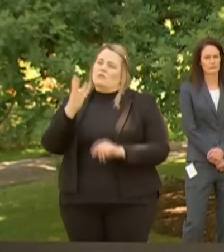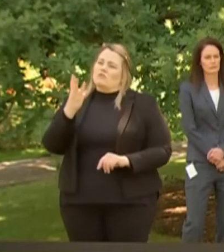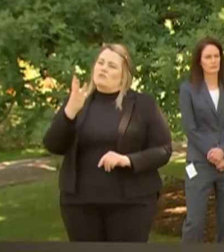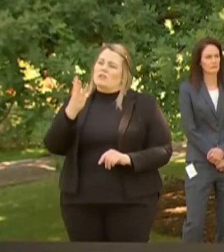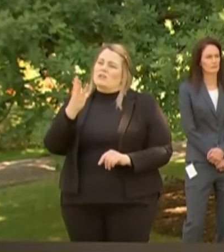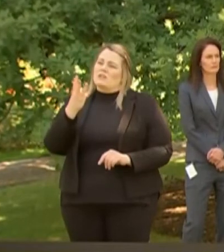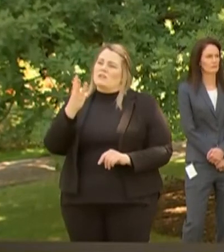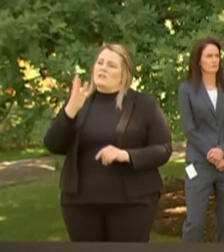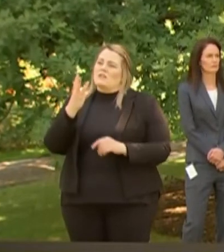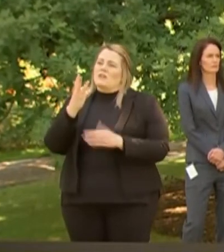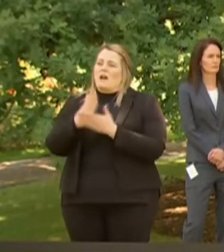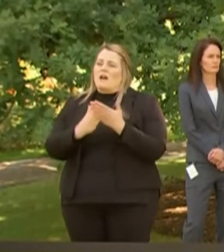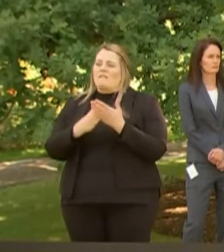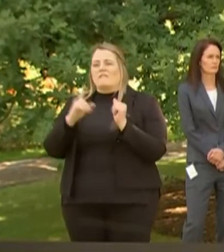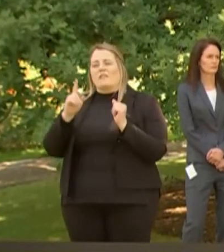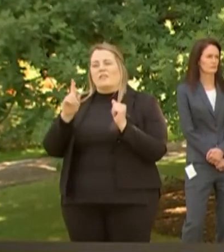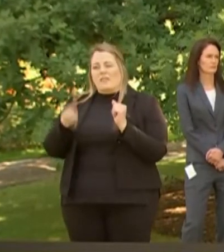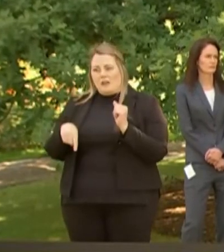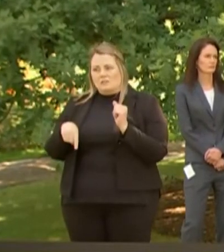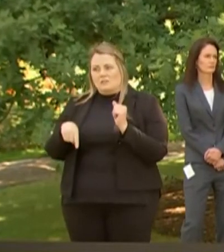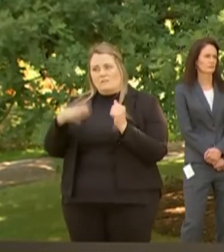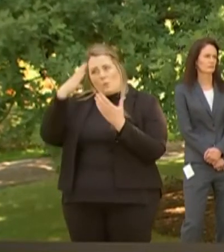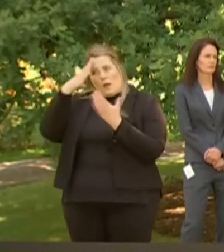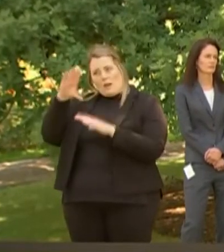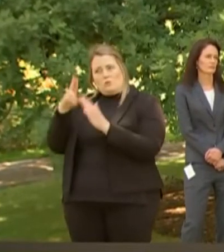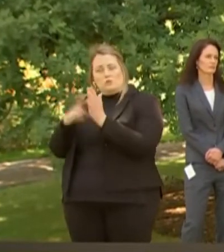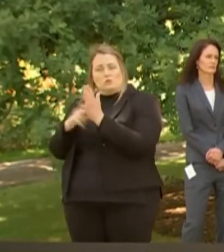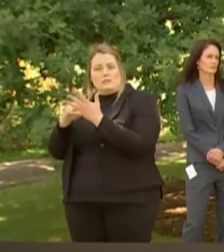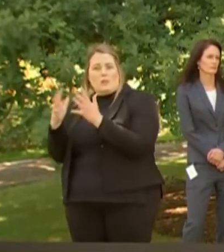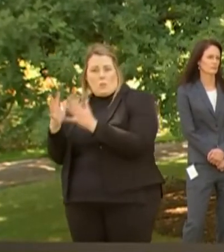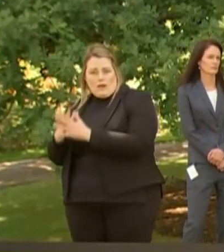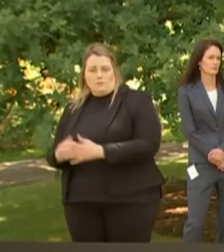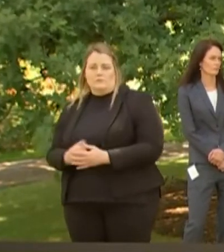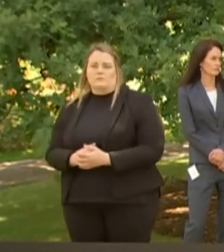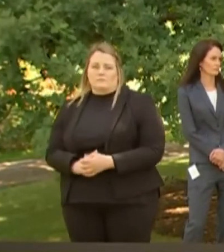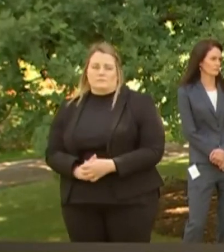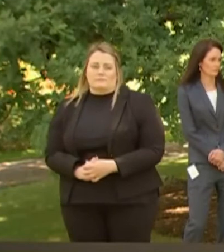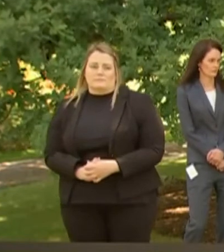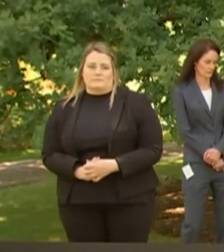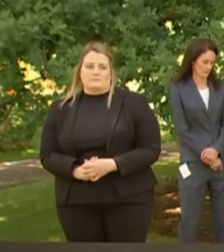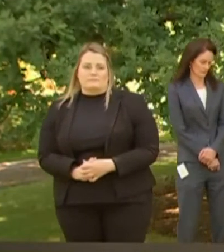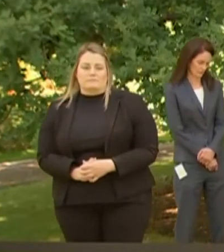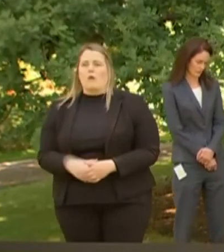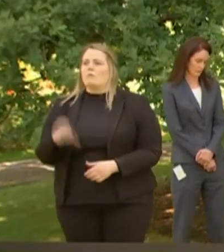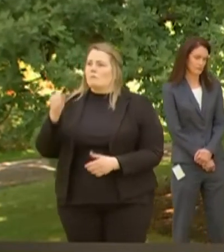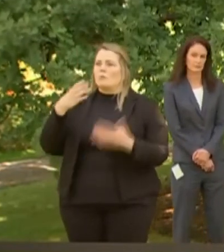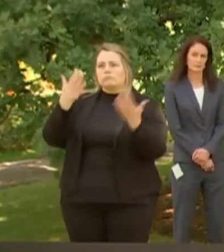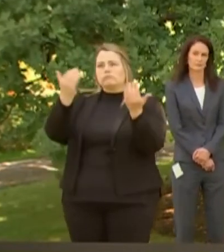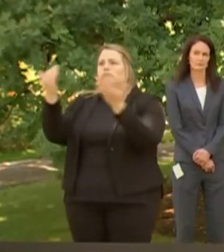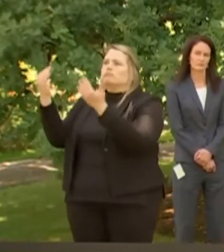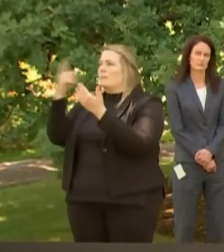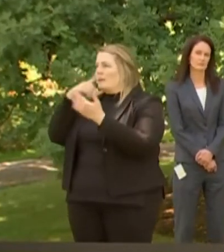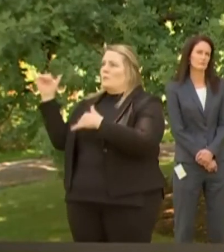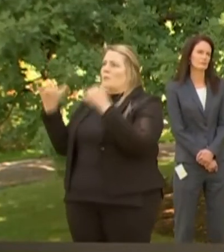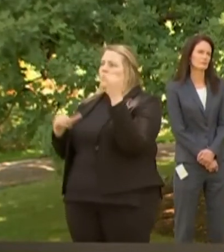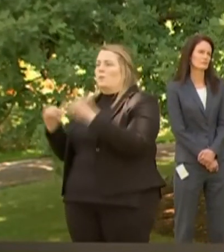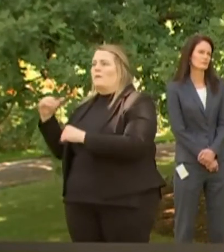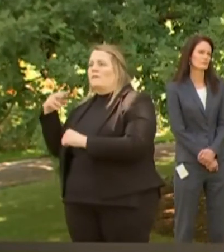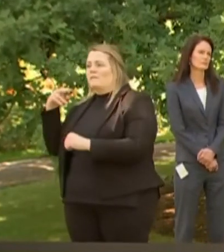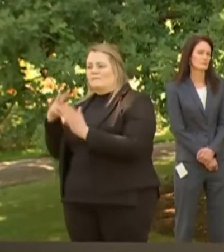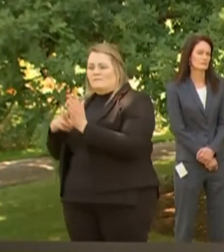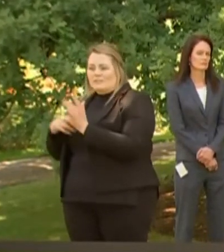$3,500 per adult in New South Wales, and we, whilst we're always happy to welcome people to Victoria, we don't want any perverse incentives